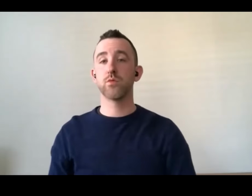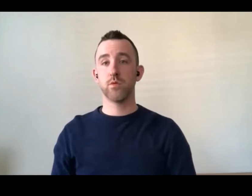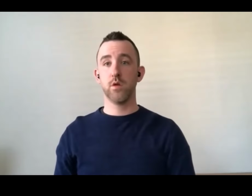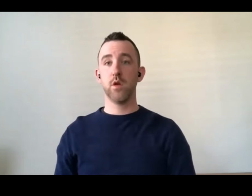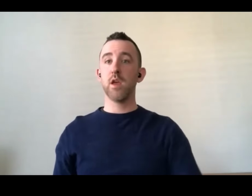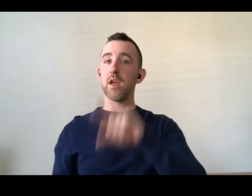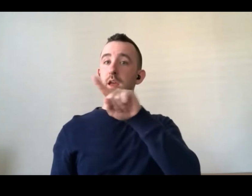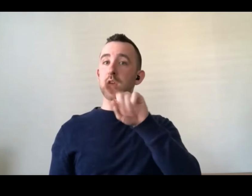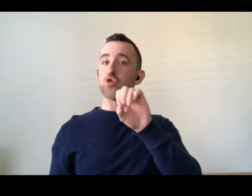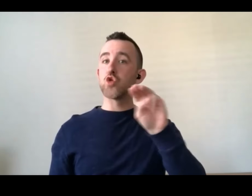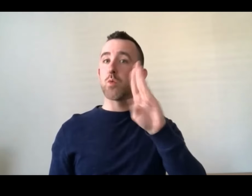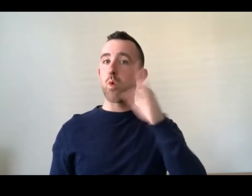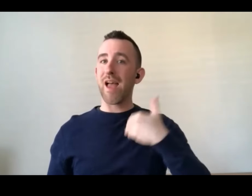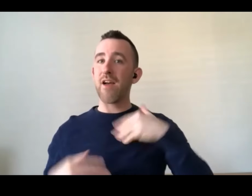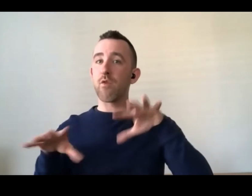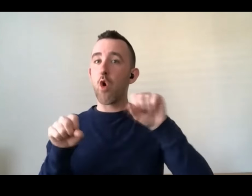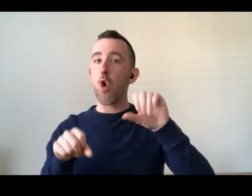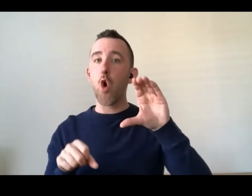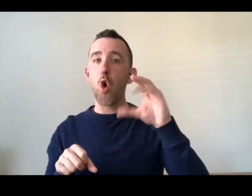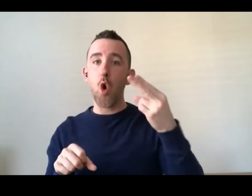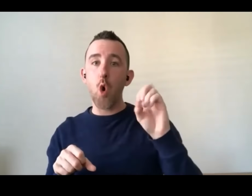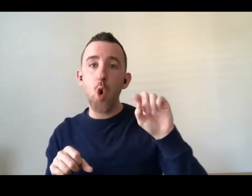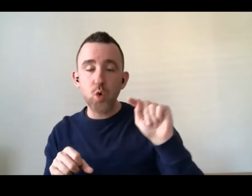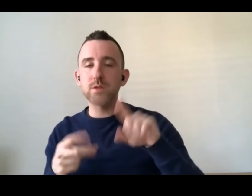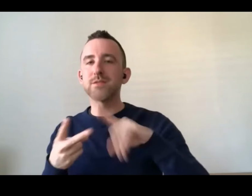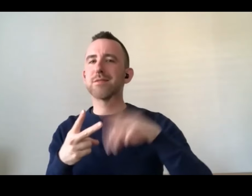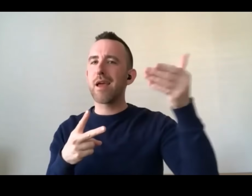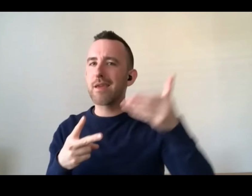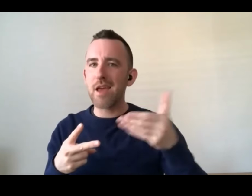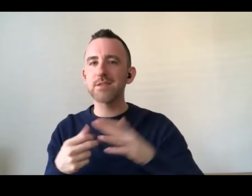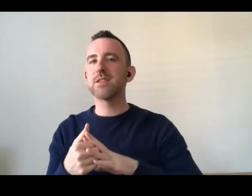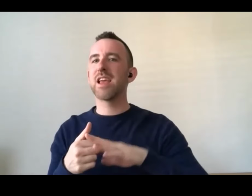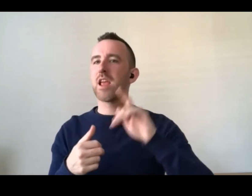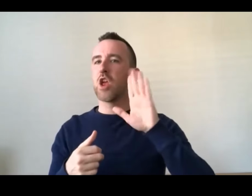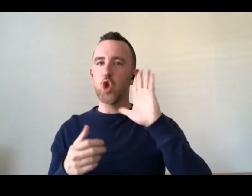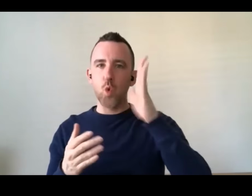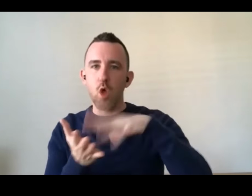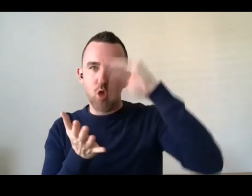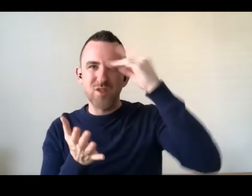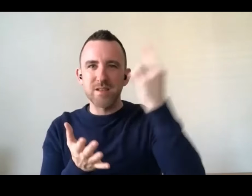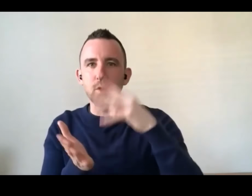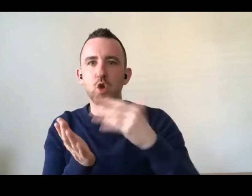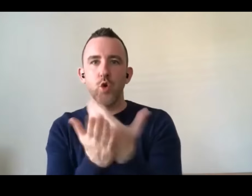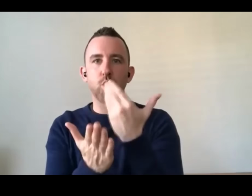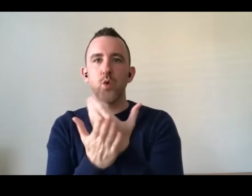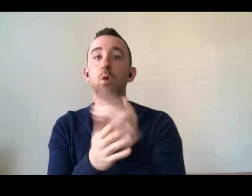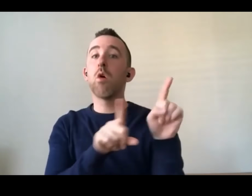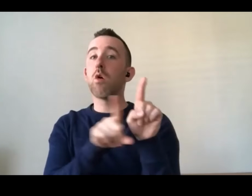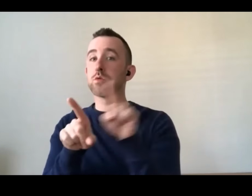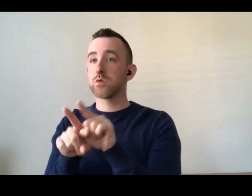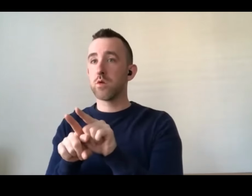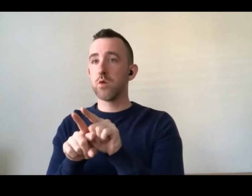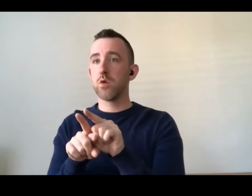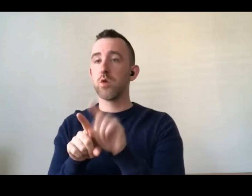Zooms will feature a host and some guests or a guest. And there's going to be a cool, you'll learn something new. You'll also get a new,